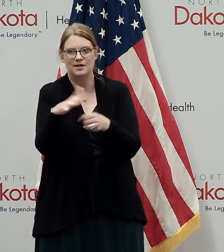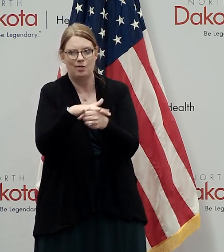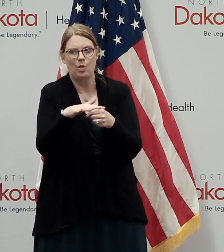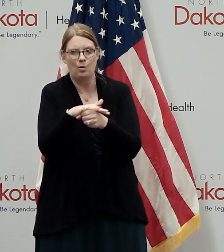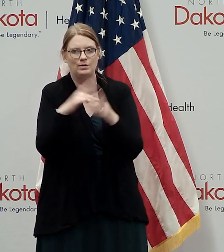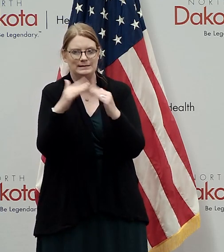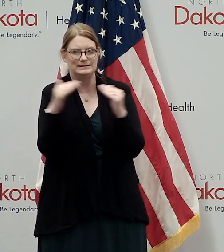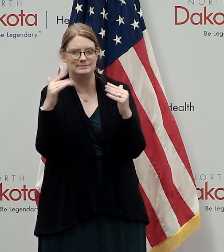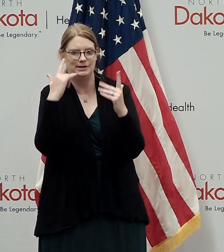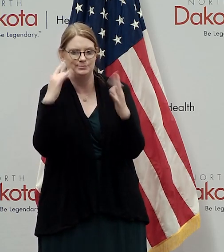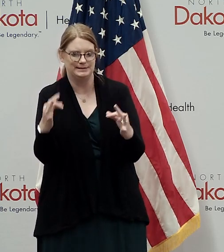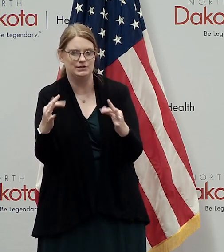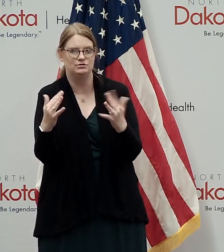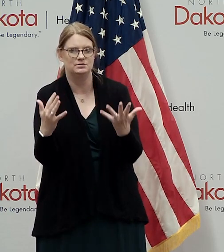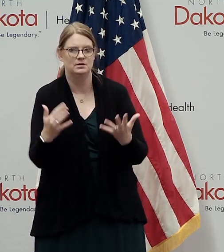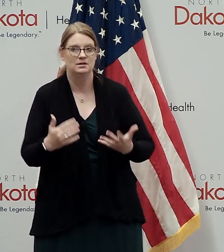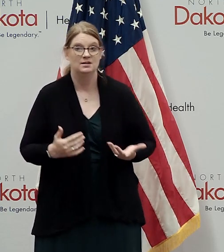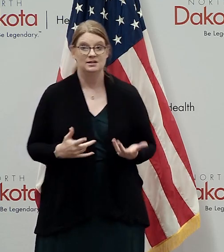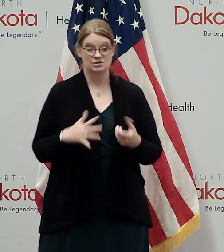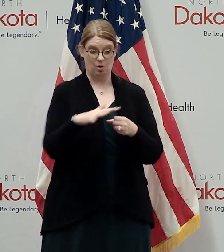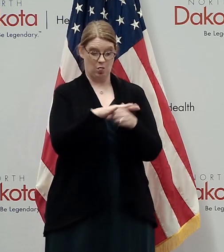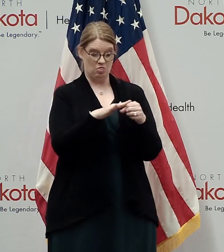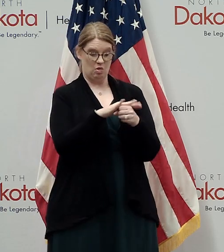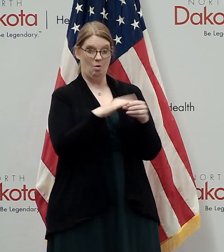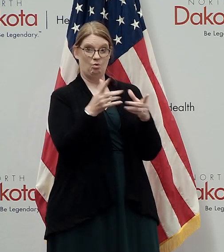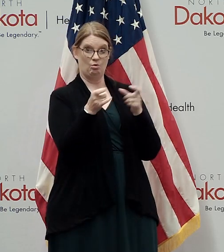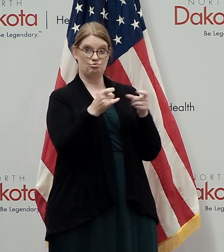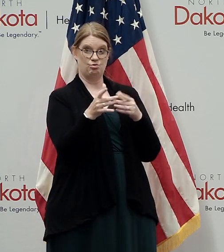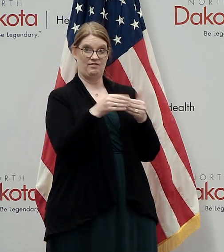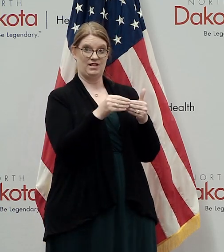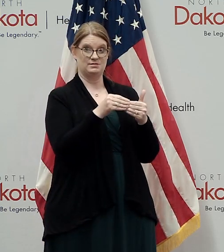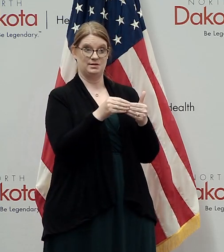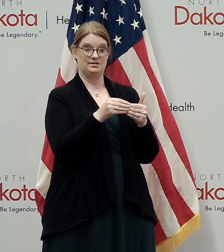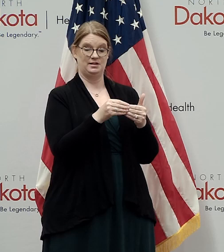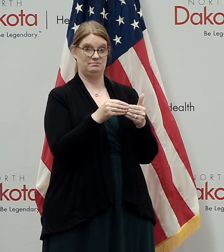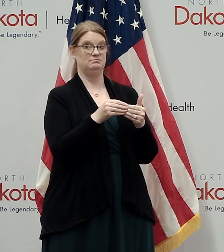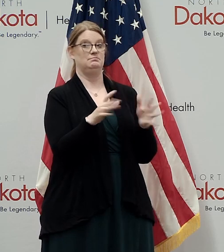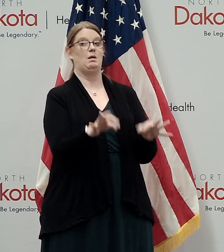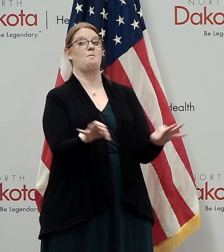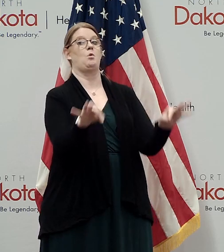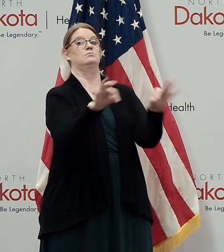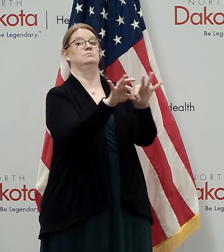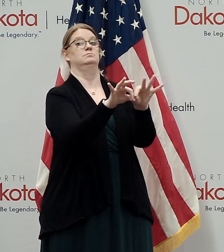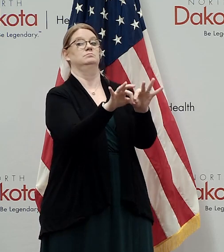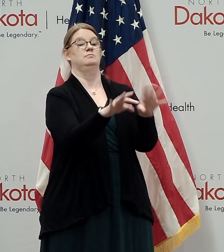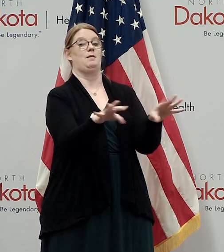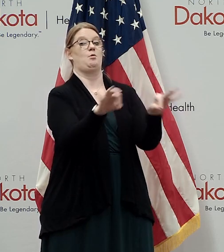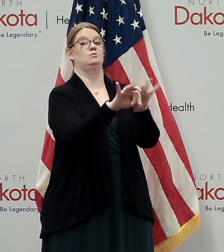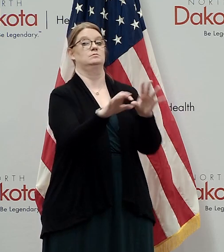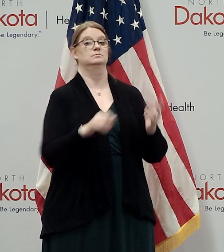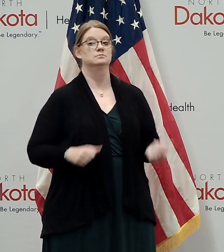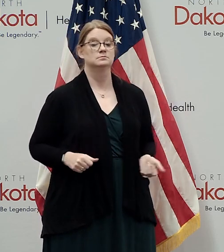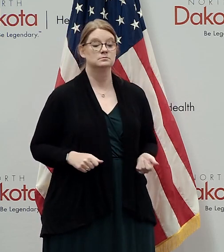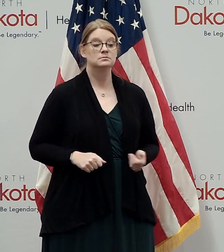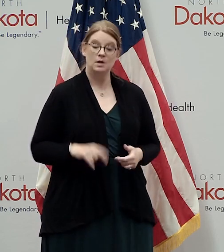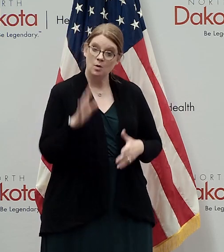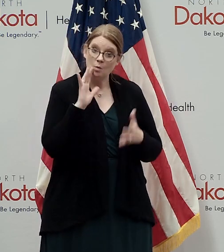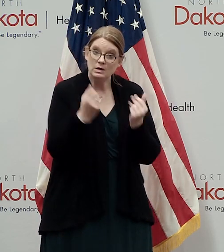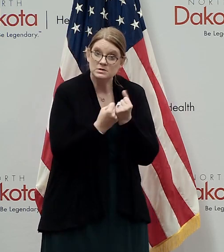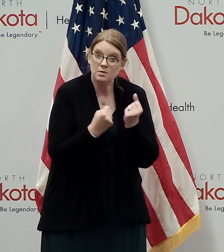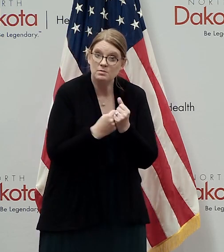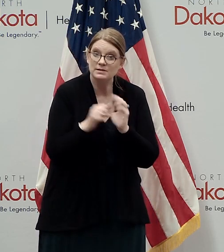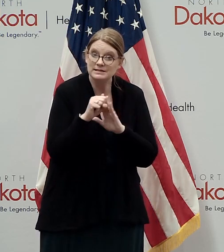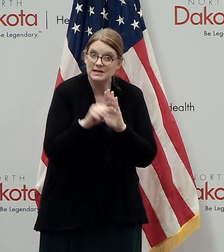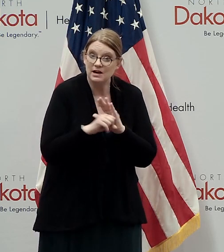why the local control and local flexibility is going to really matter here. And we're going to be right there with them, supporting them with the state of